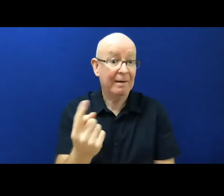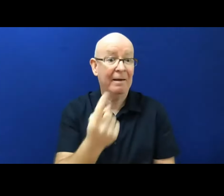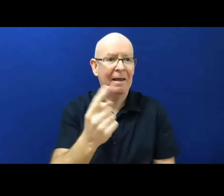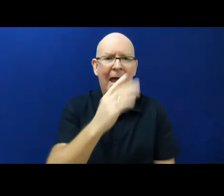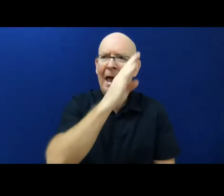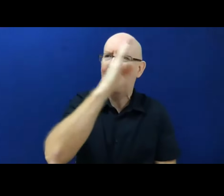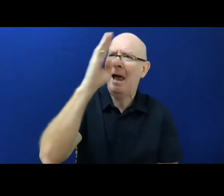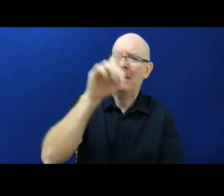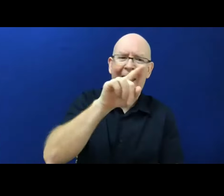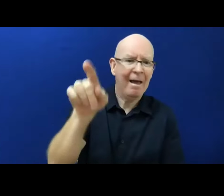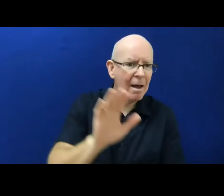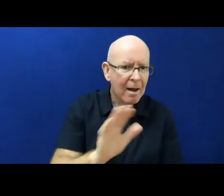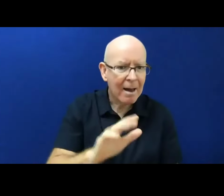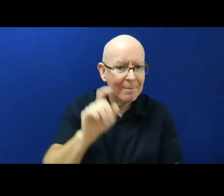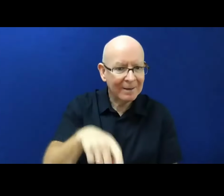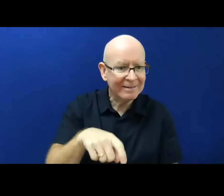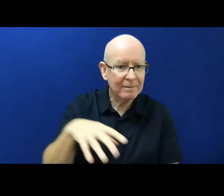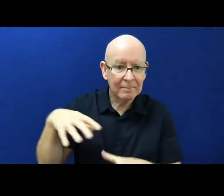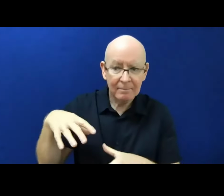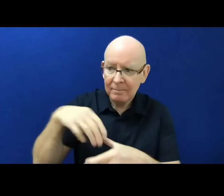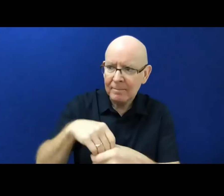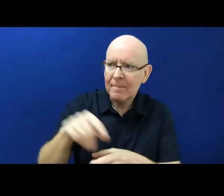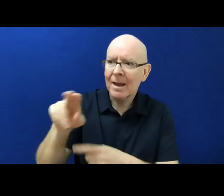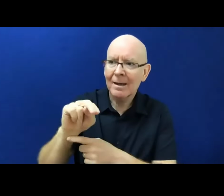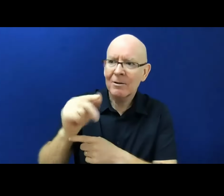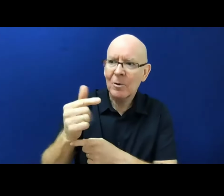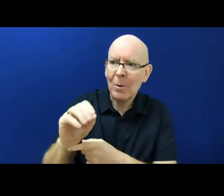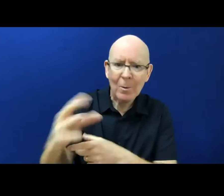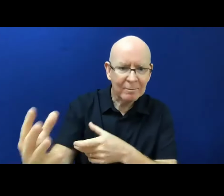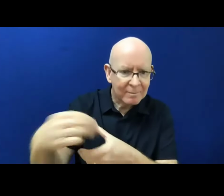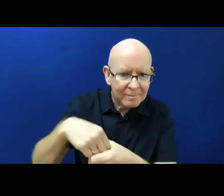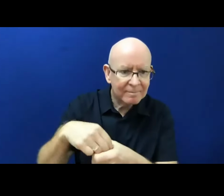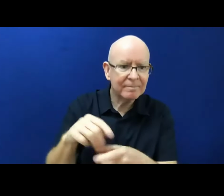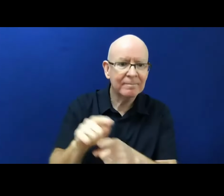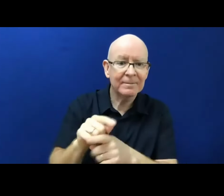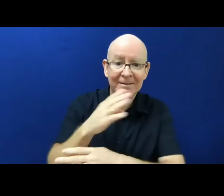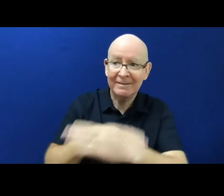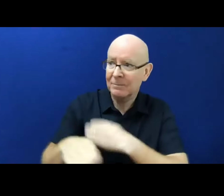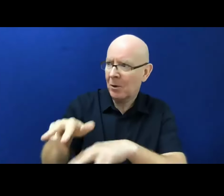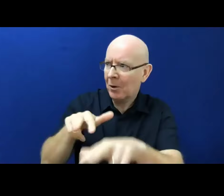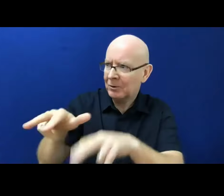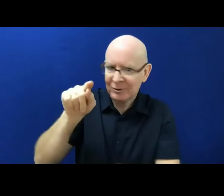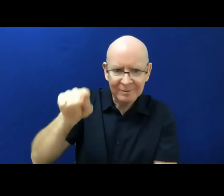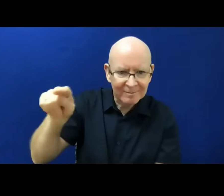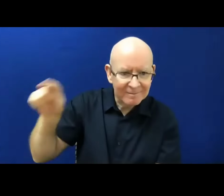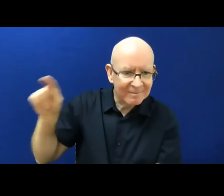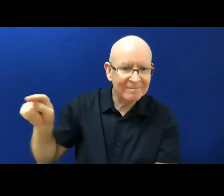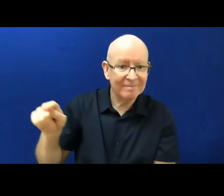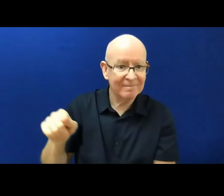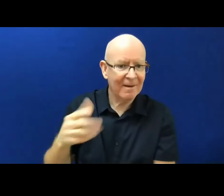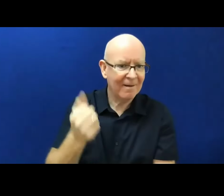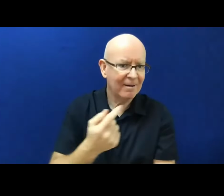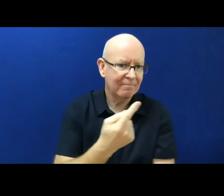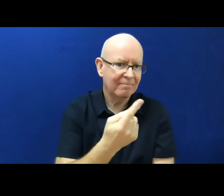different research actors who are involved. Okay, so now we're going to move